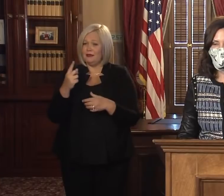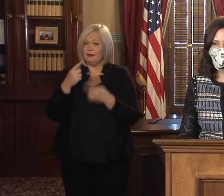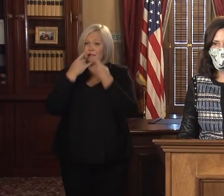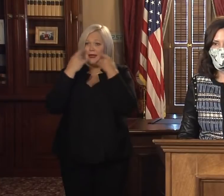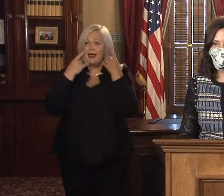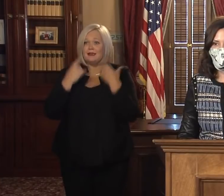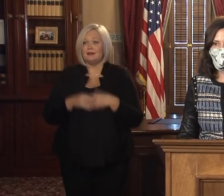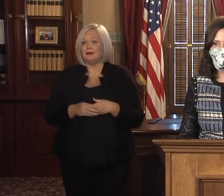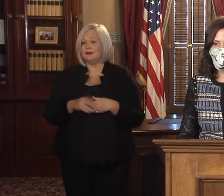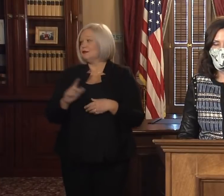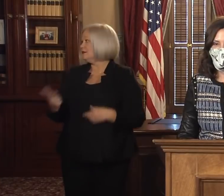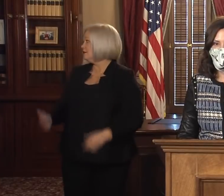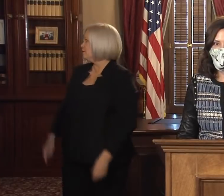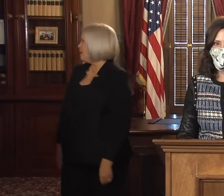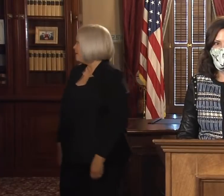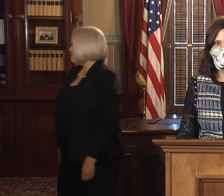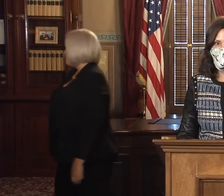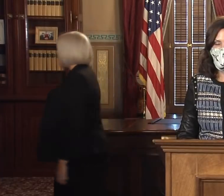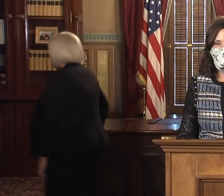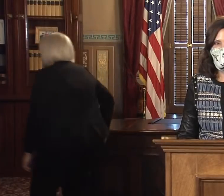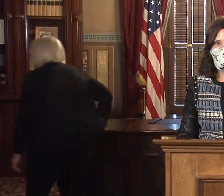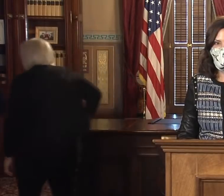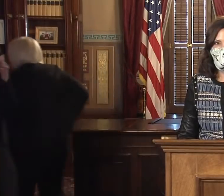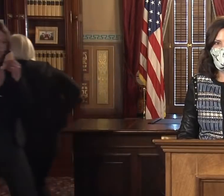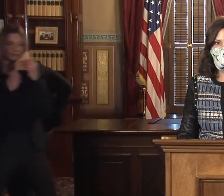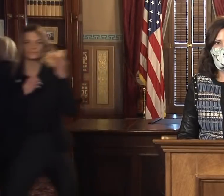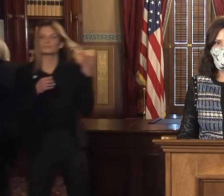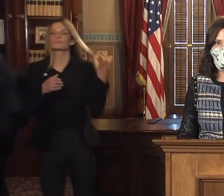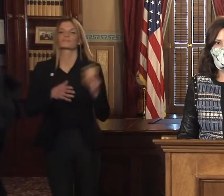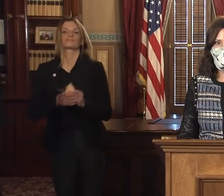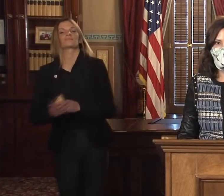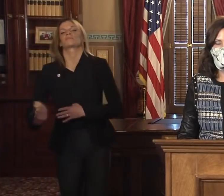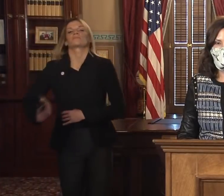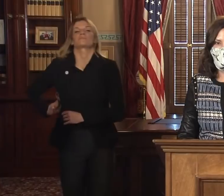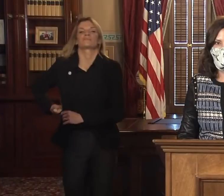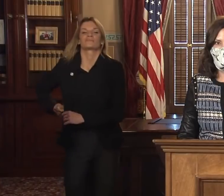All right, the next question will come from Emily with MLive.